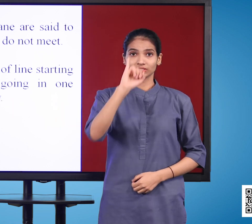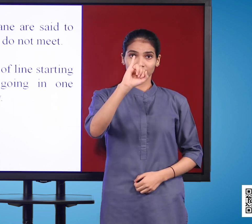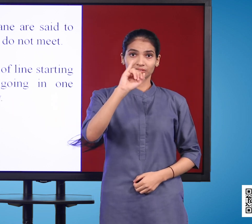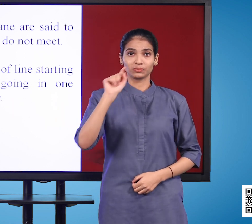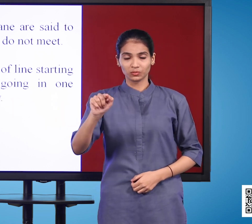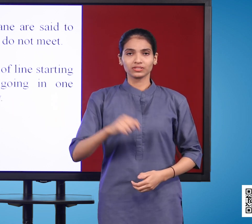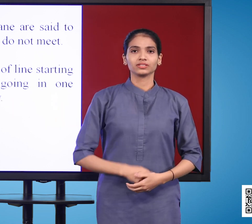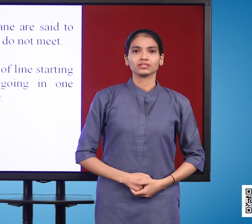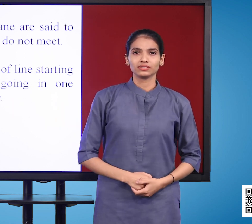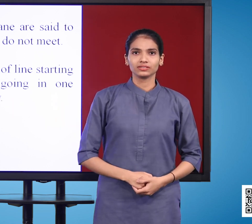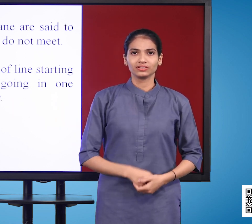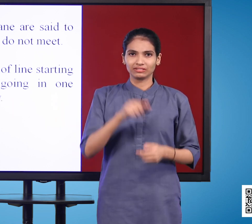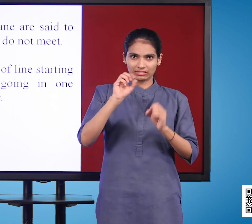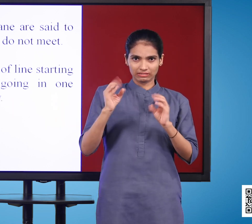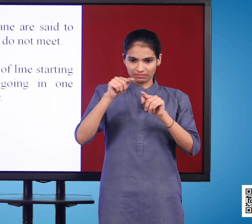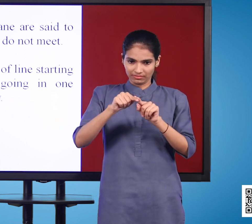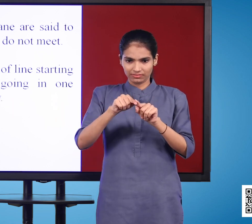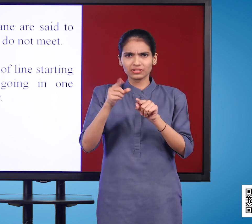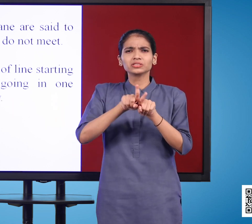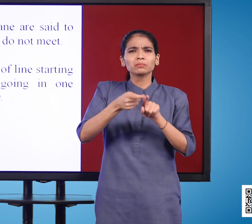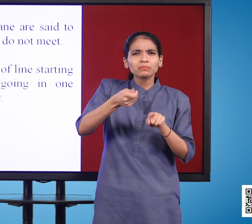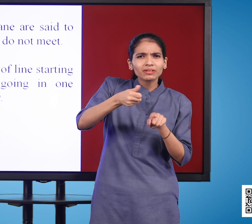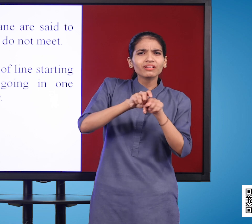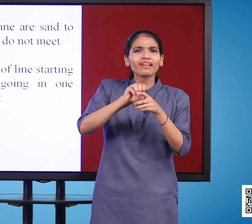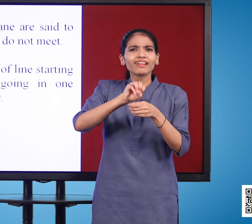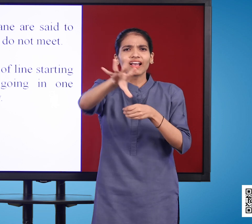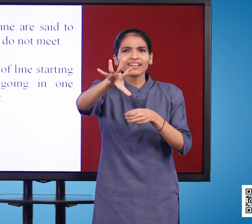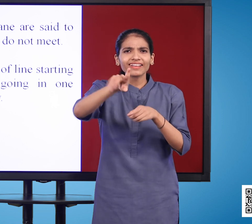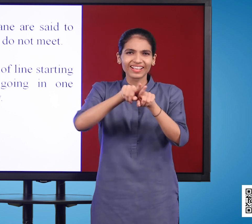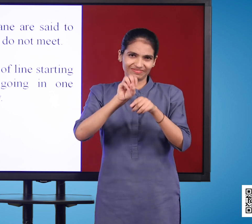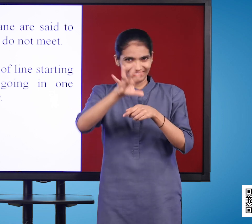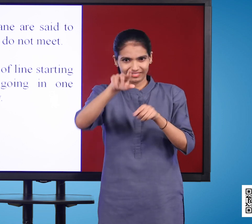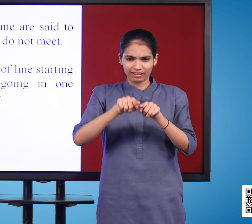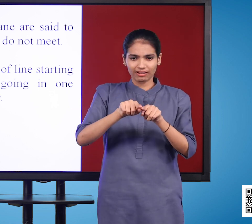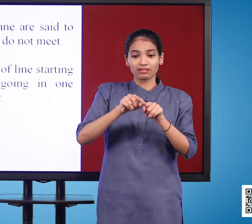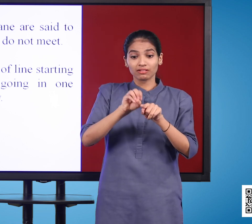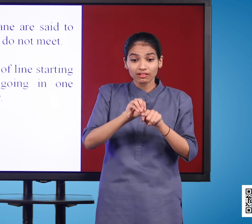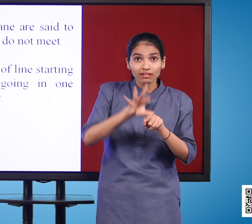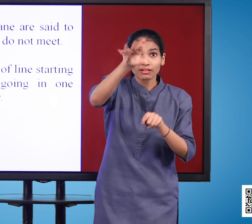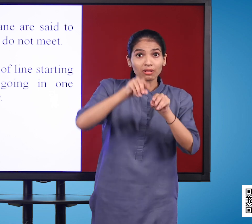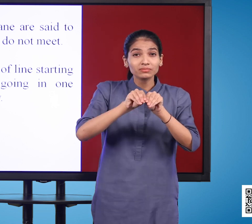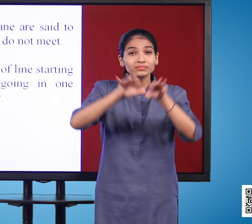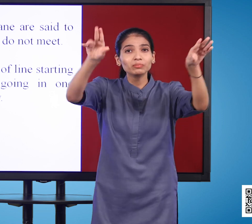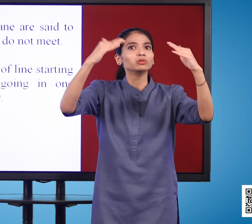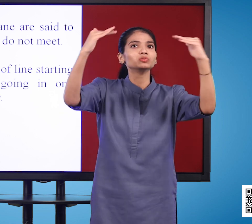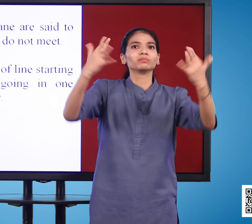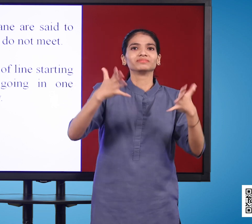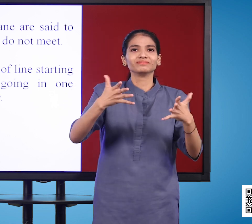6. A ray is a portion of line starting at a point and going in one direction